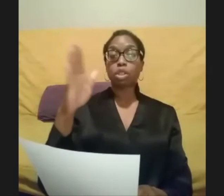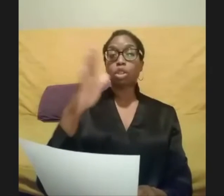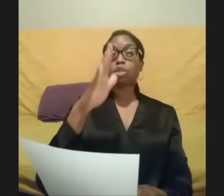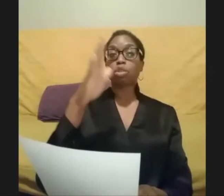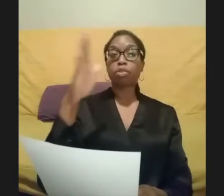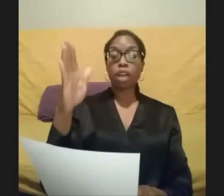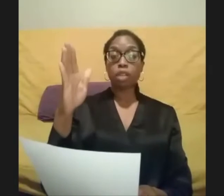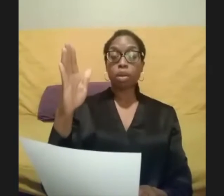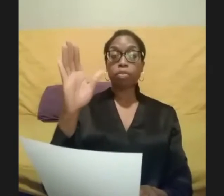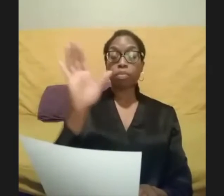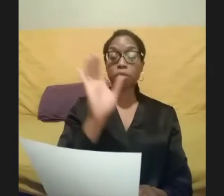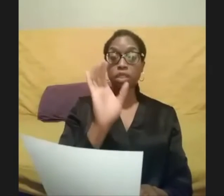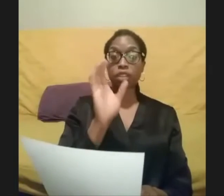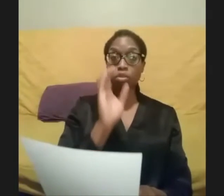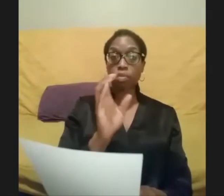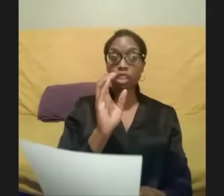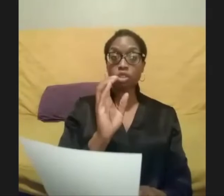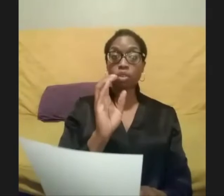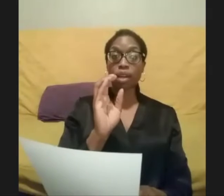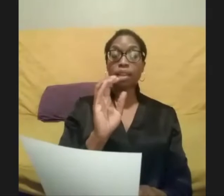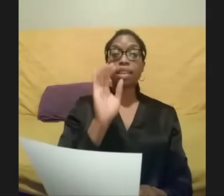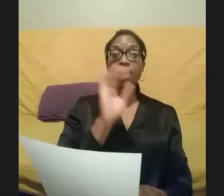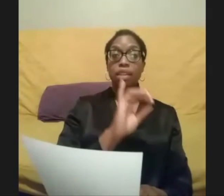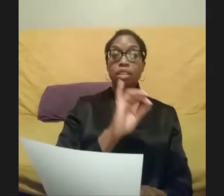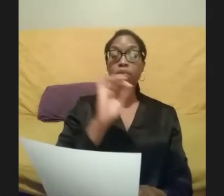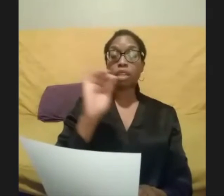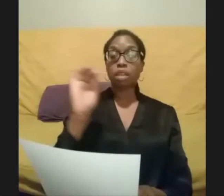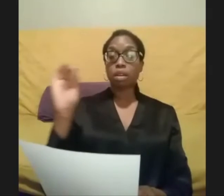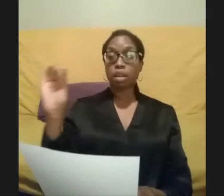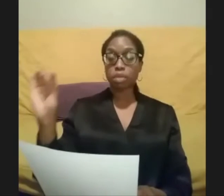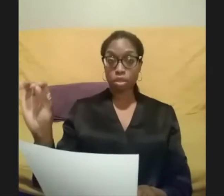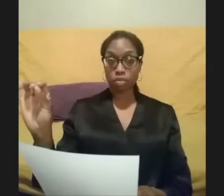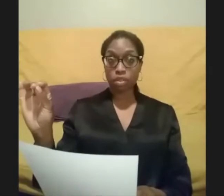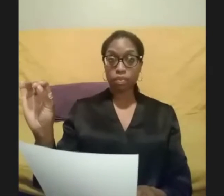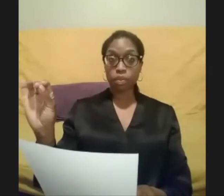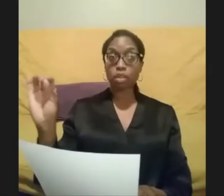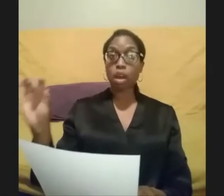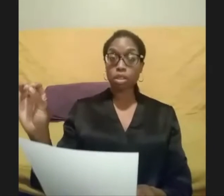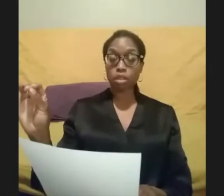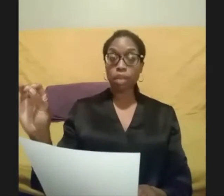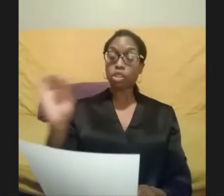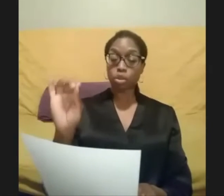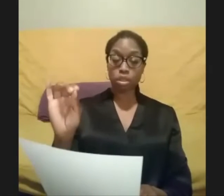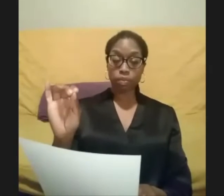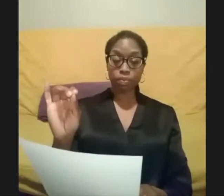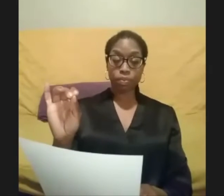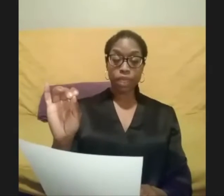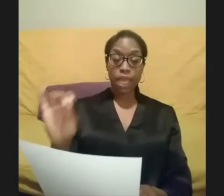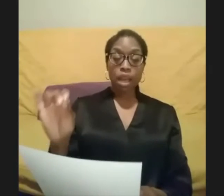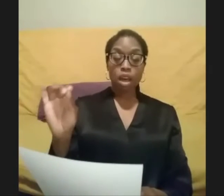concerns or follow-up from the specific treatment that you got that need to be observed, long-term and short-term. Also